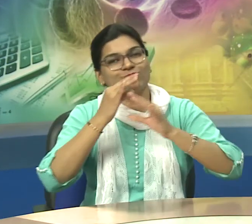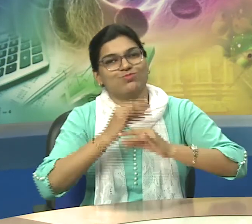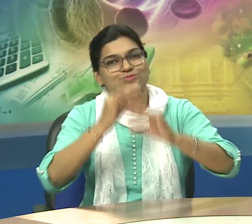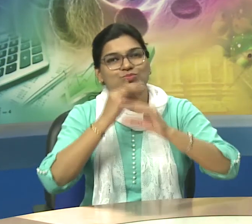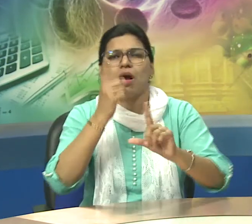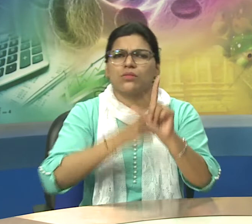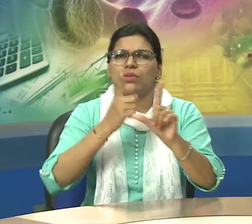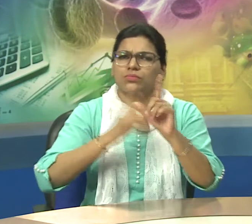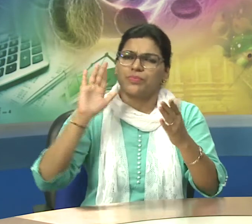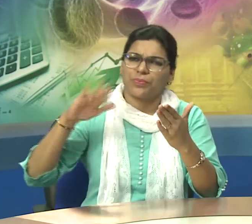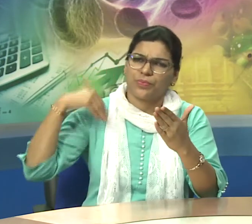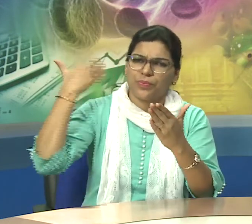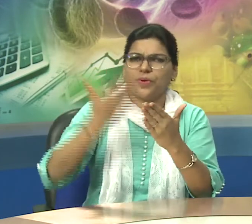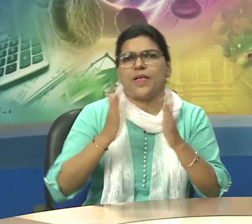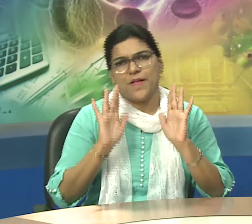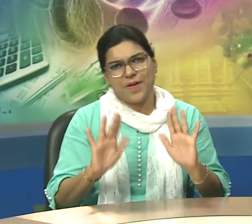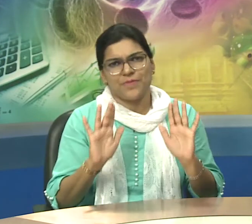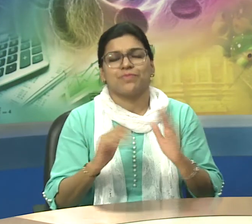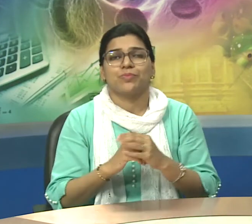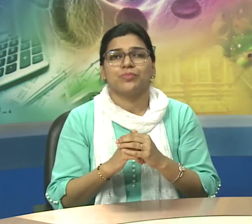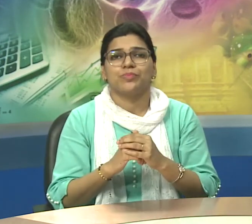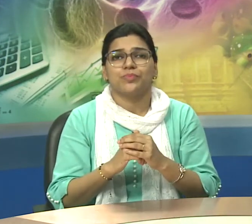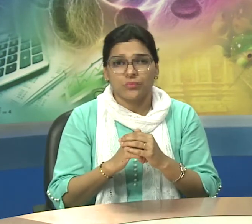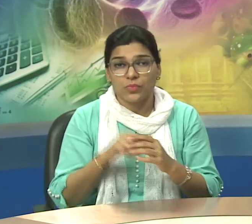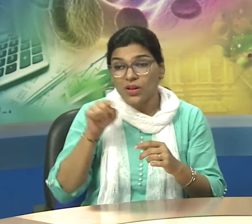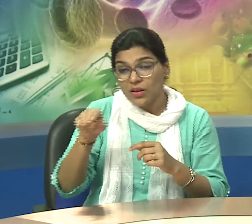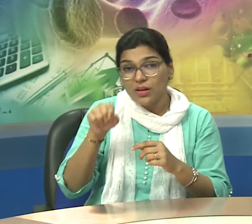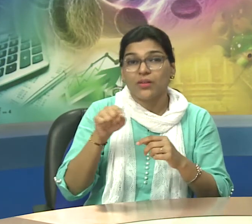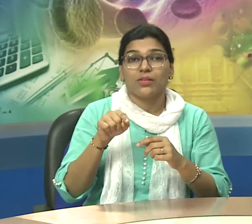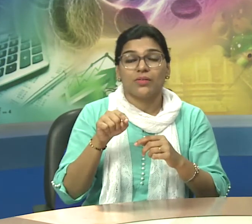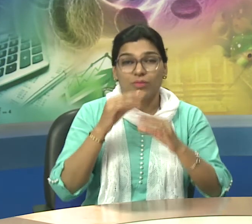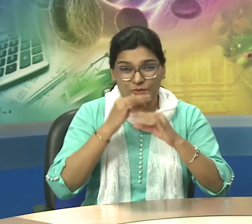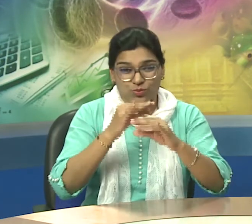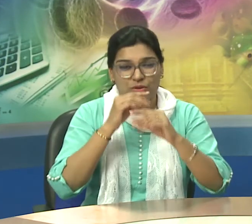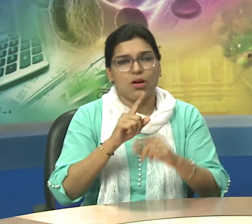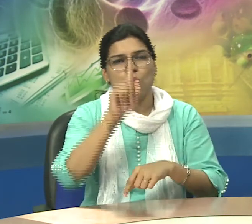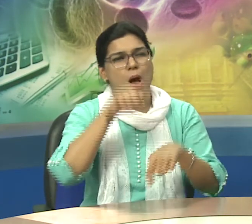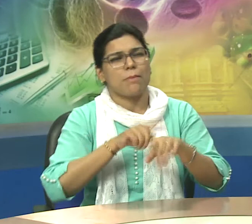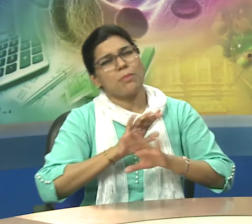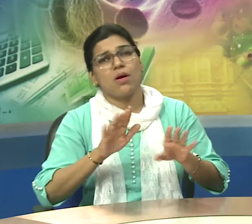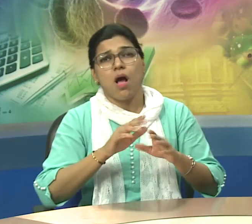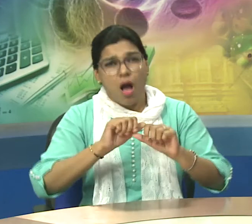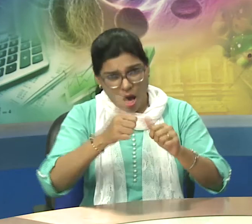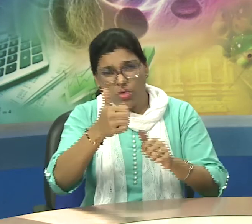August right after Prime Minister's speech. Bismillah Khan played